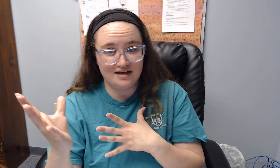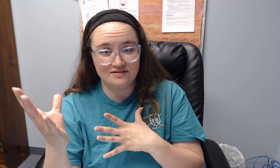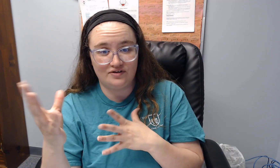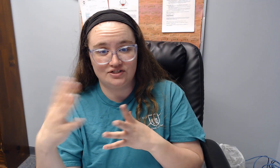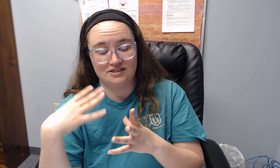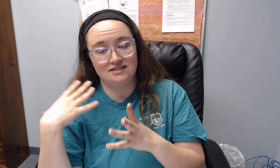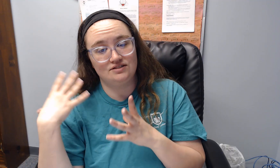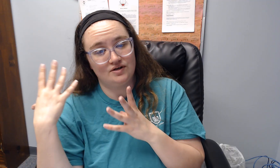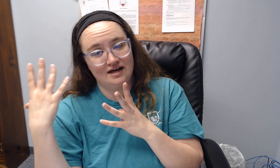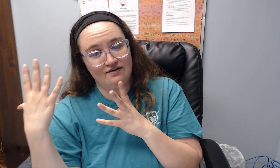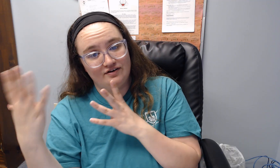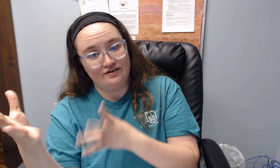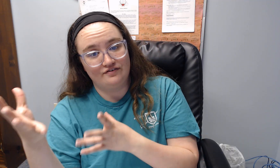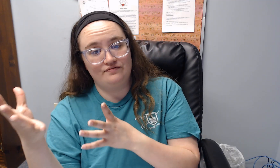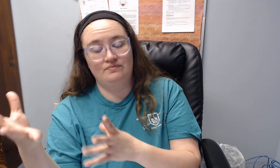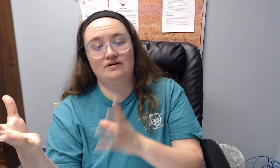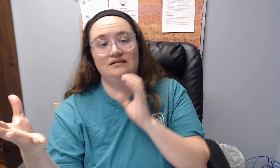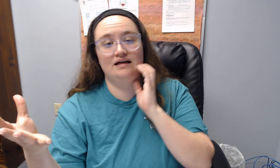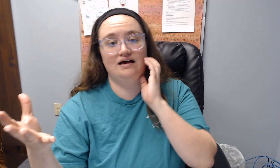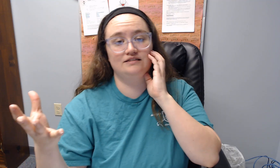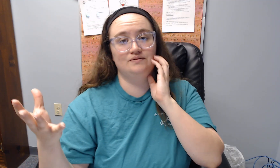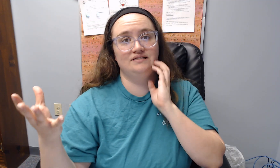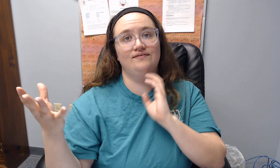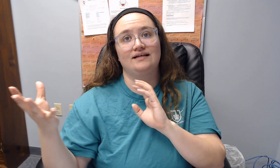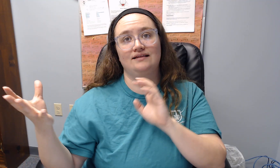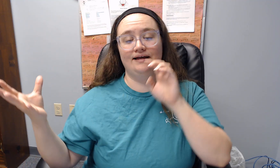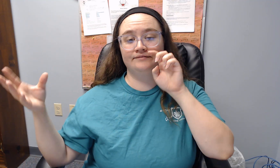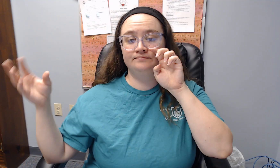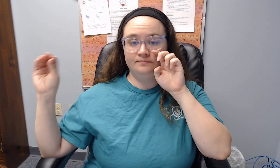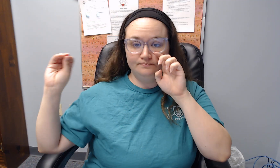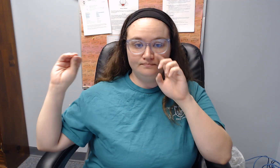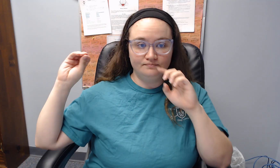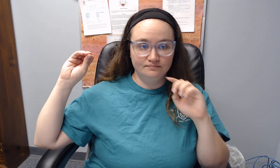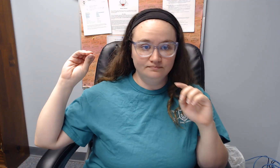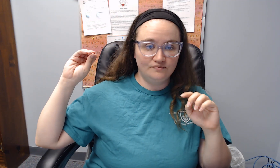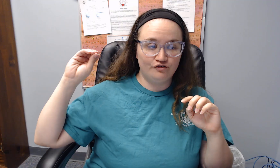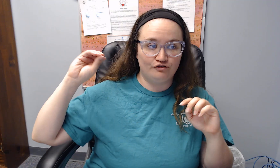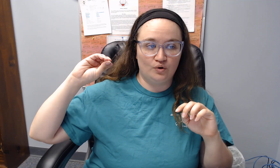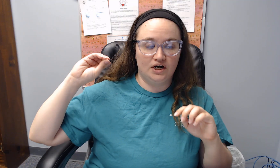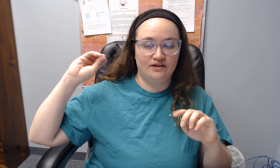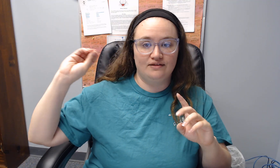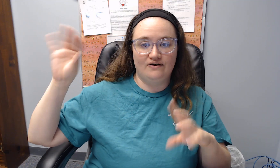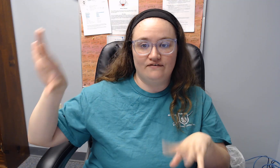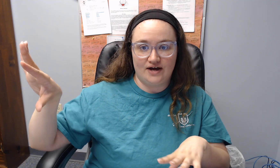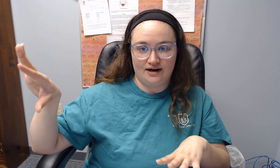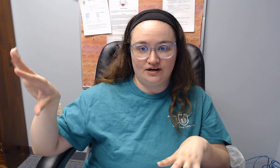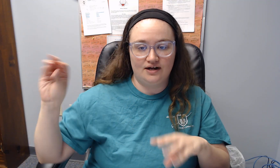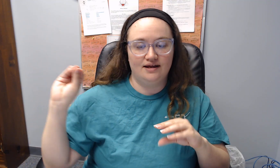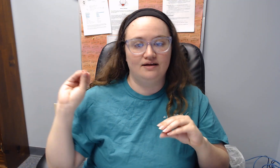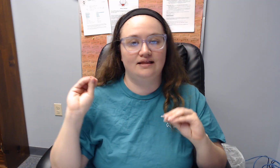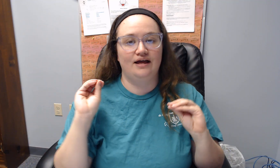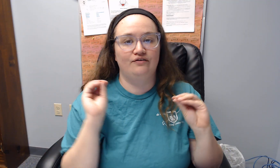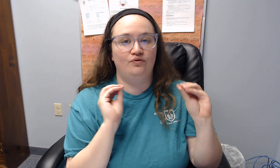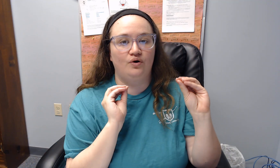flashing lights. You can have a specific light for a fire, and a light for